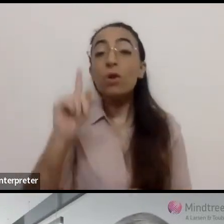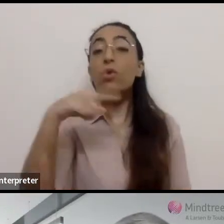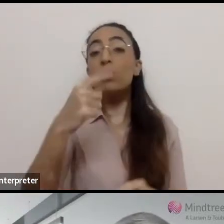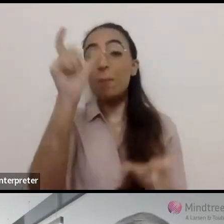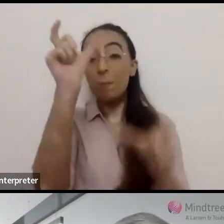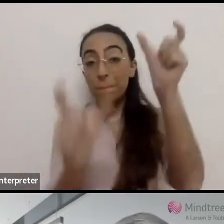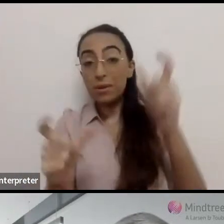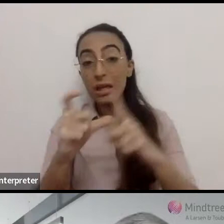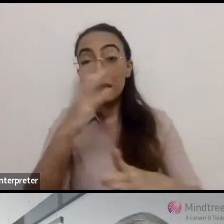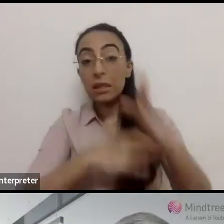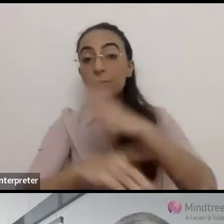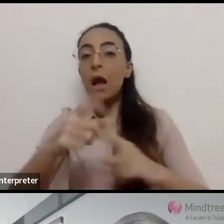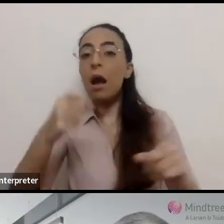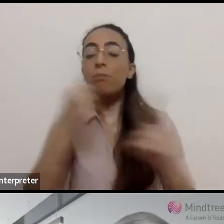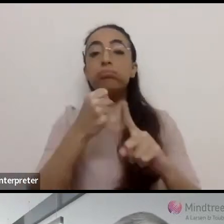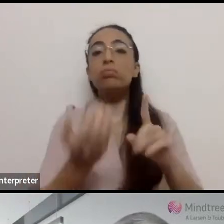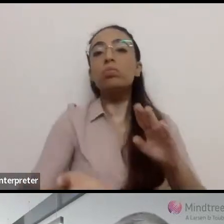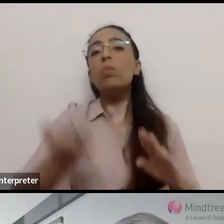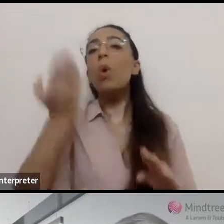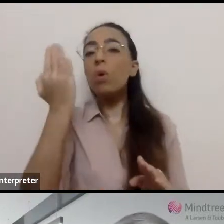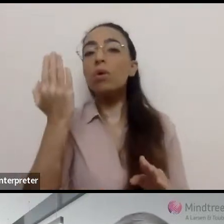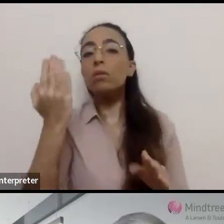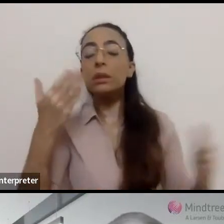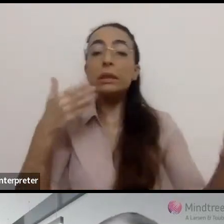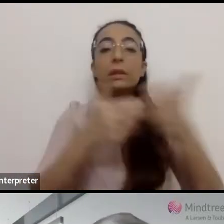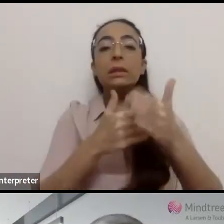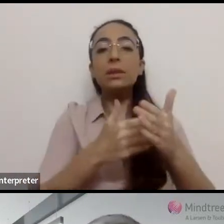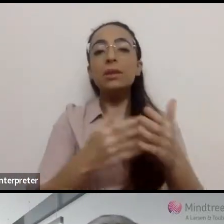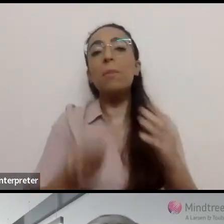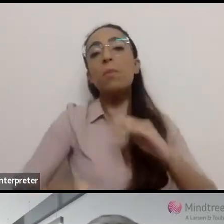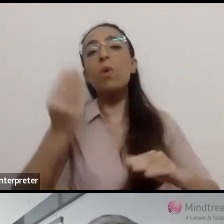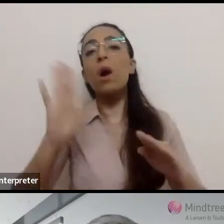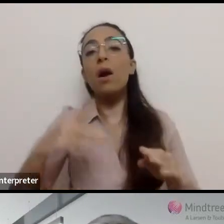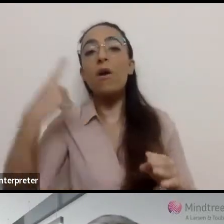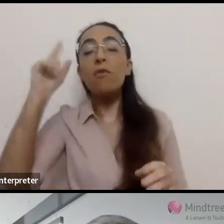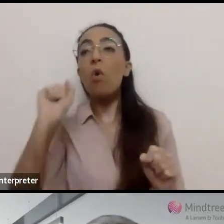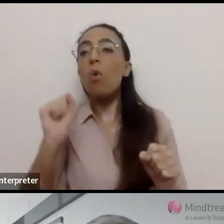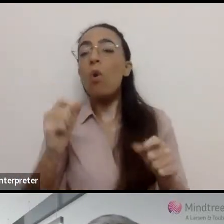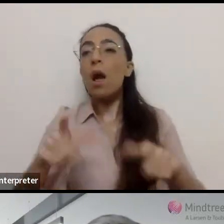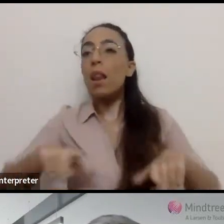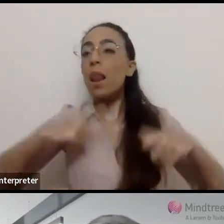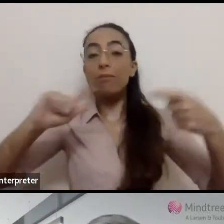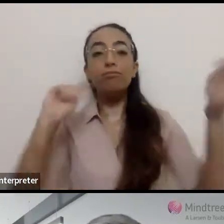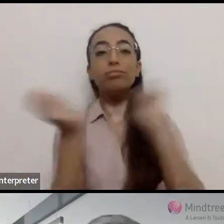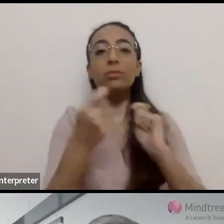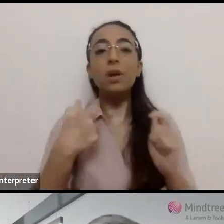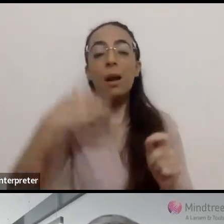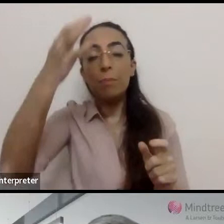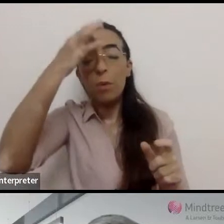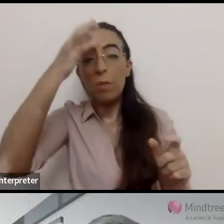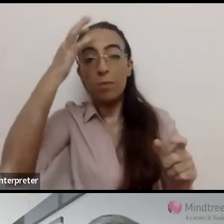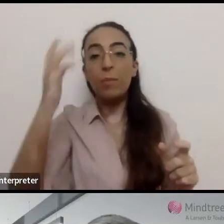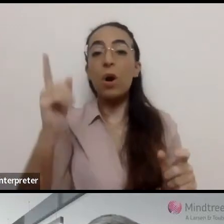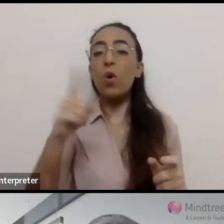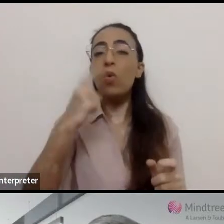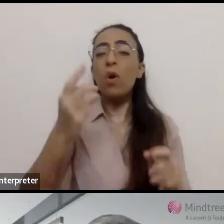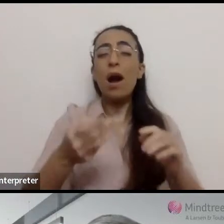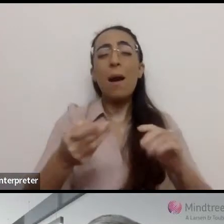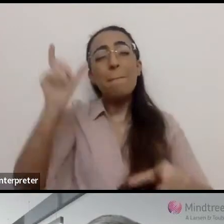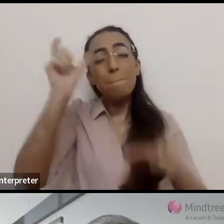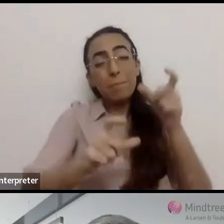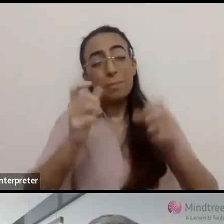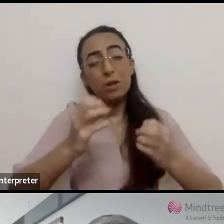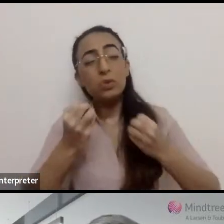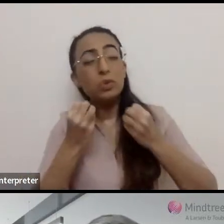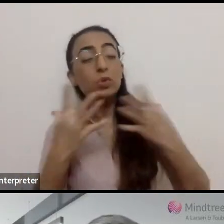were the hardest hit, finding themselves grappling with unique situations. While thousands of people moved to work